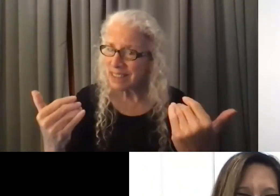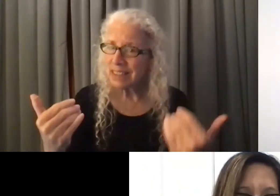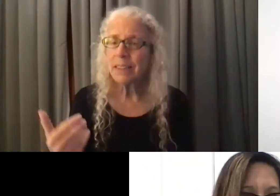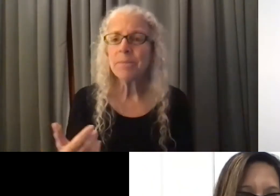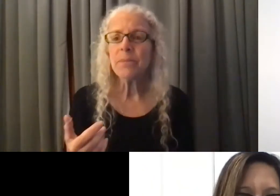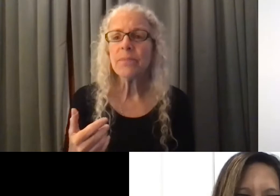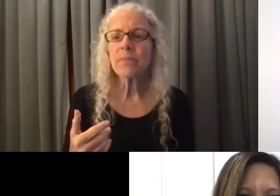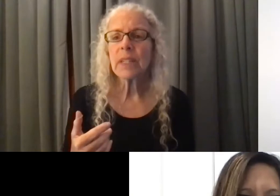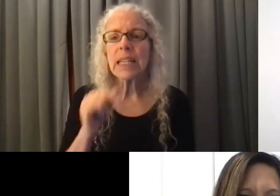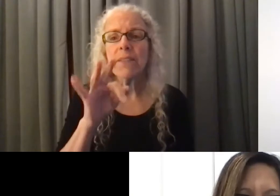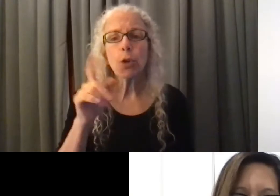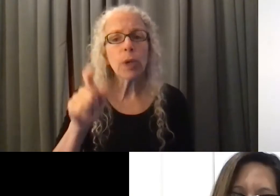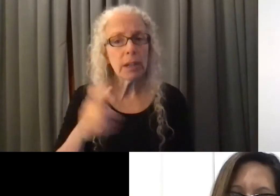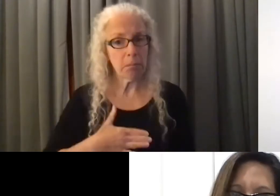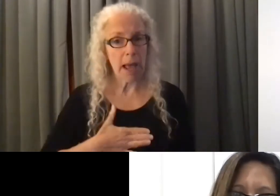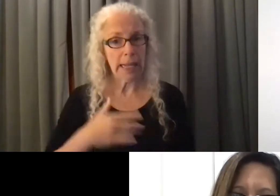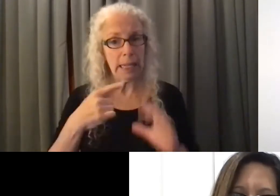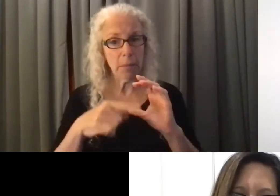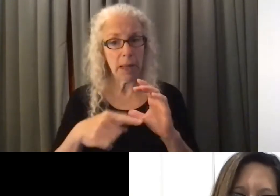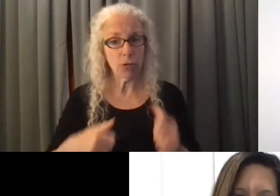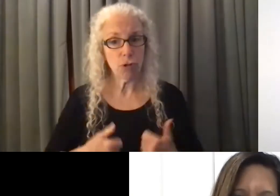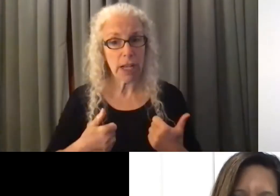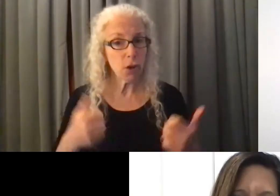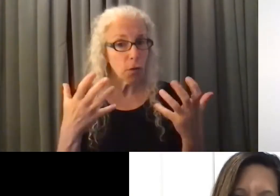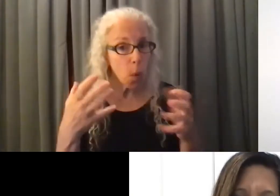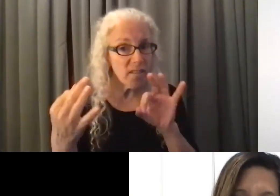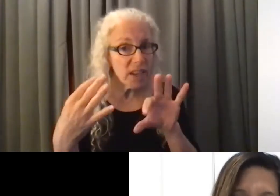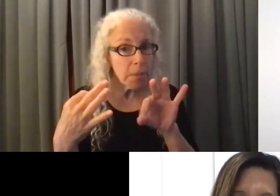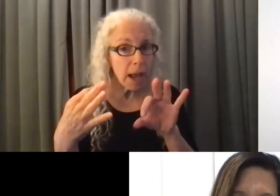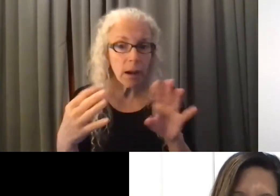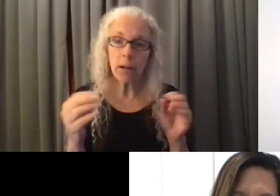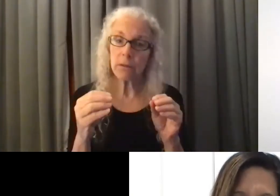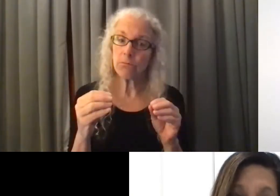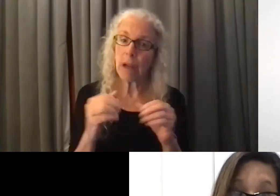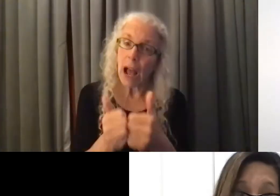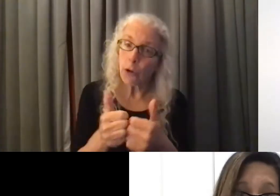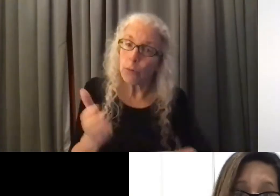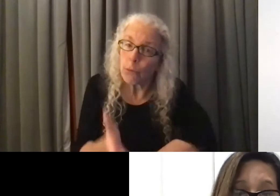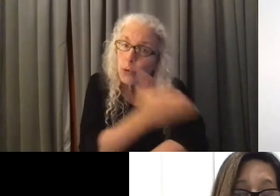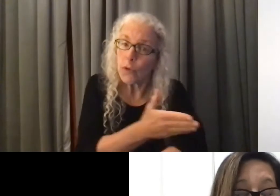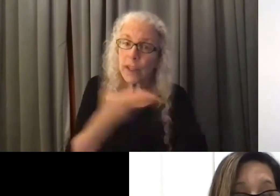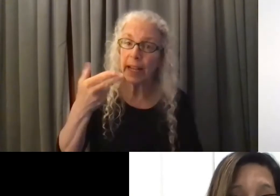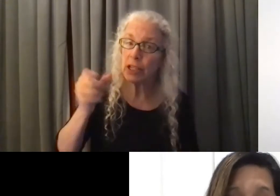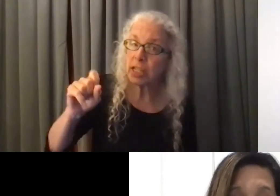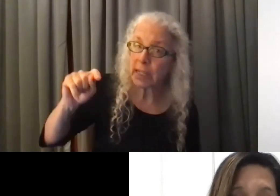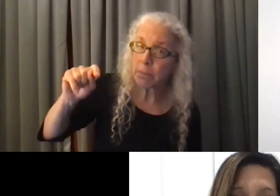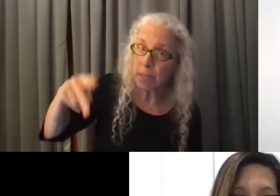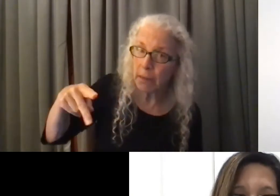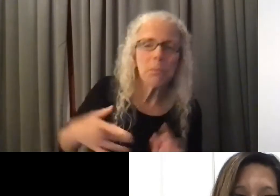need my email address, or if you have any feedback on ways in which we can improve the healthcare system transformation project, please reach out. We've